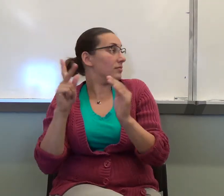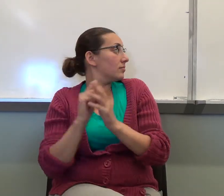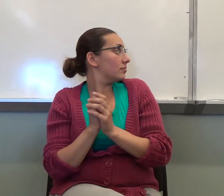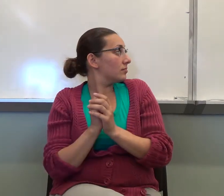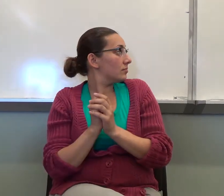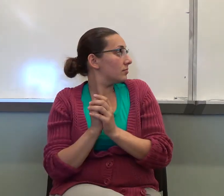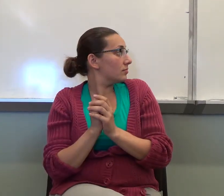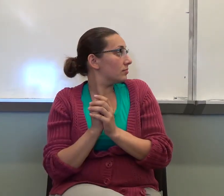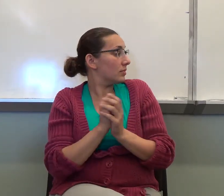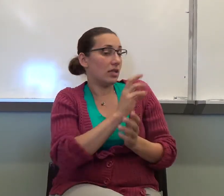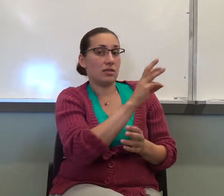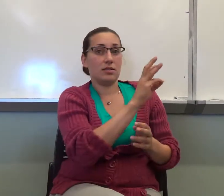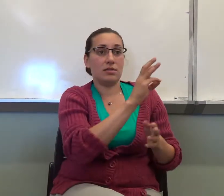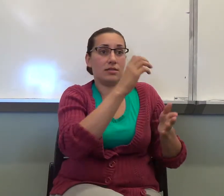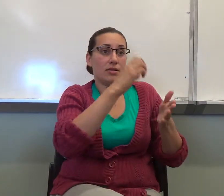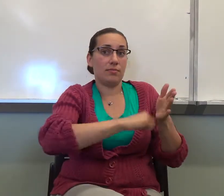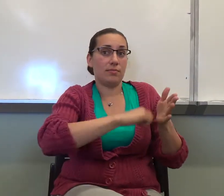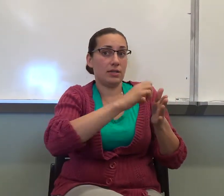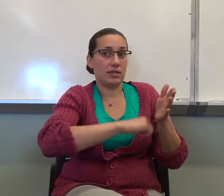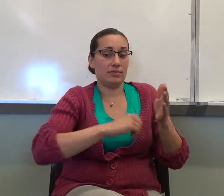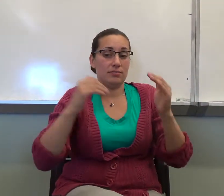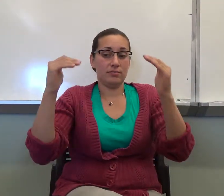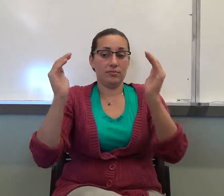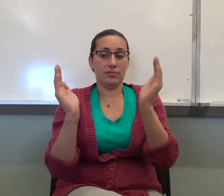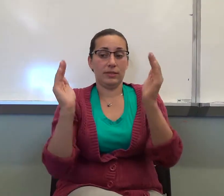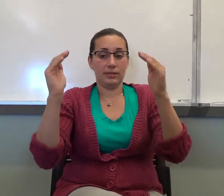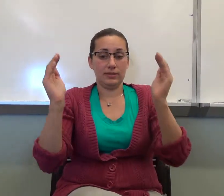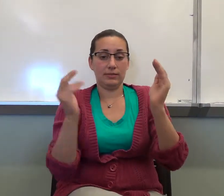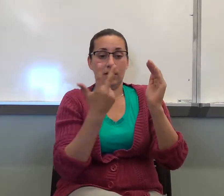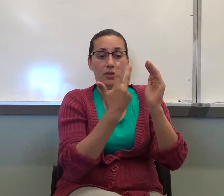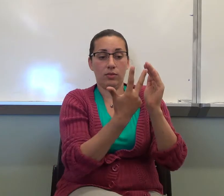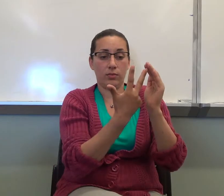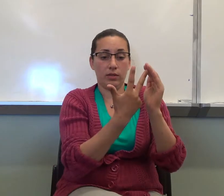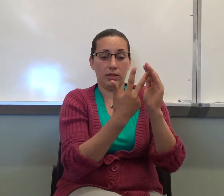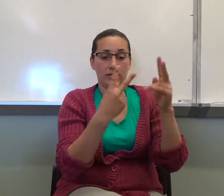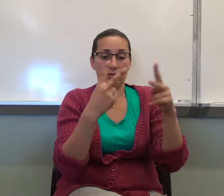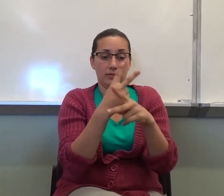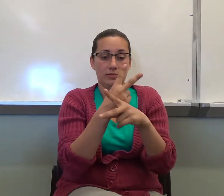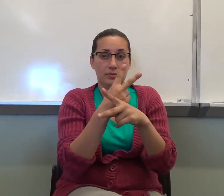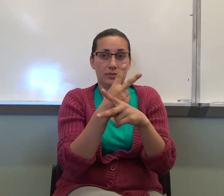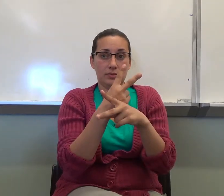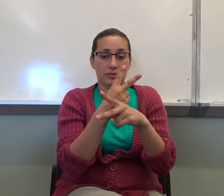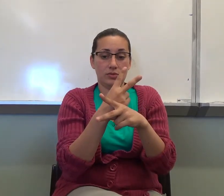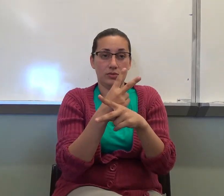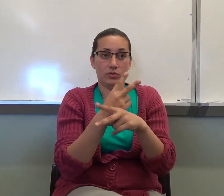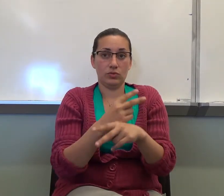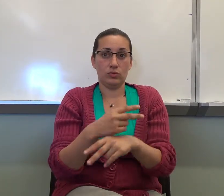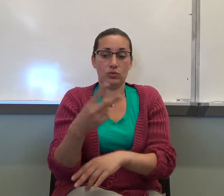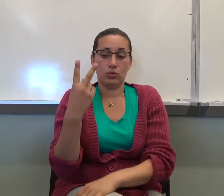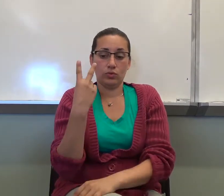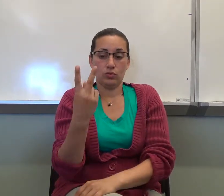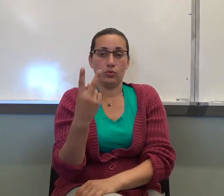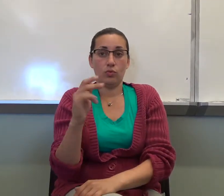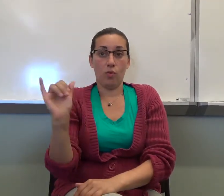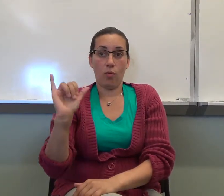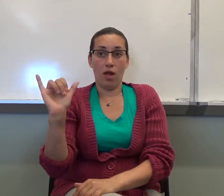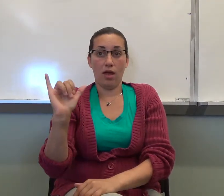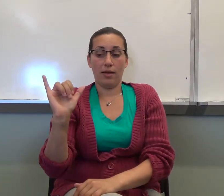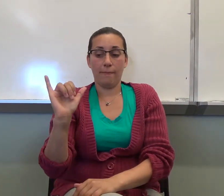tell you why in just a second. It's going to be 3 times 2y plus 3 times 9. Okay,